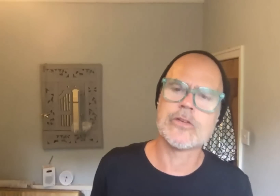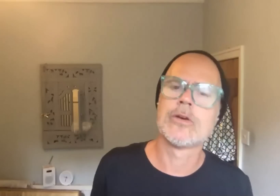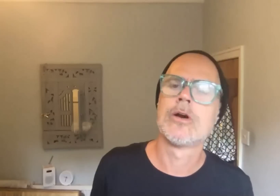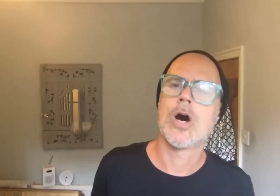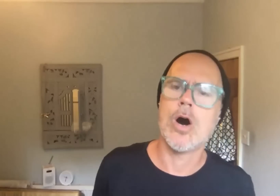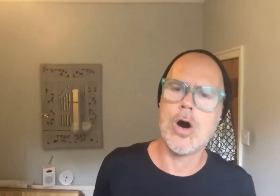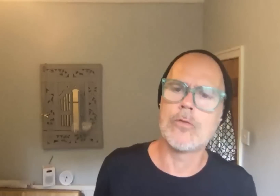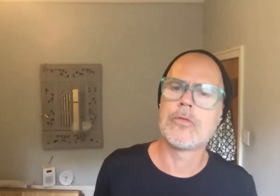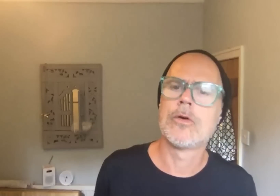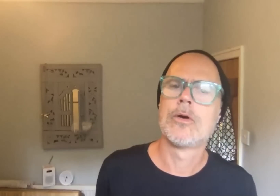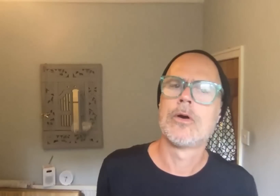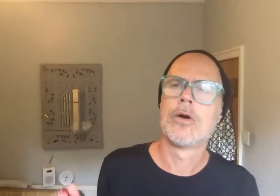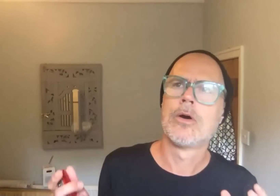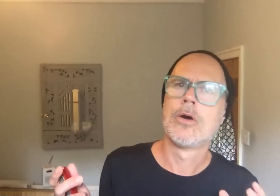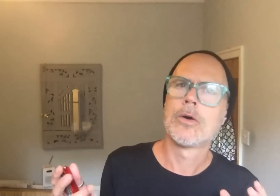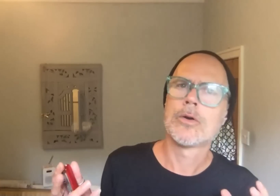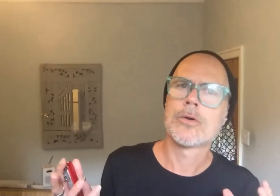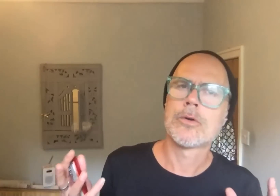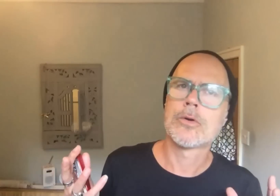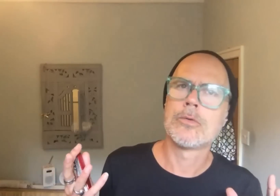ways of